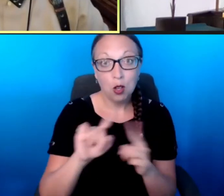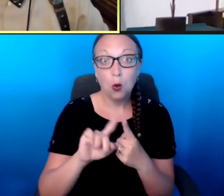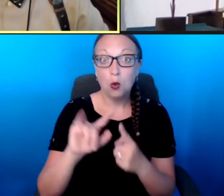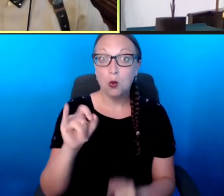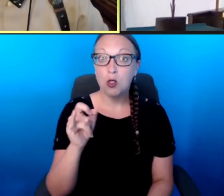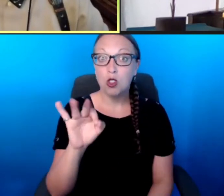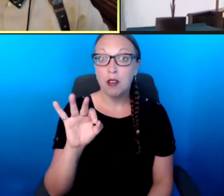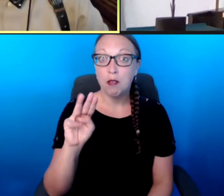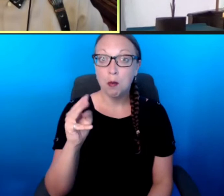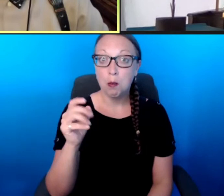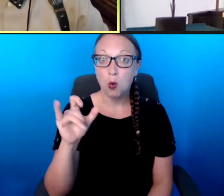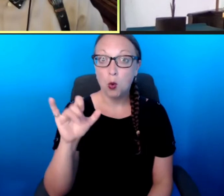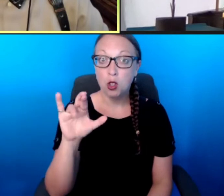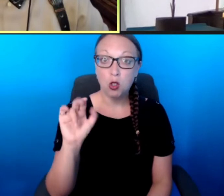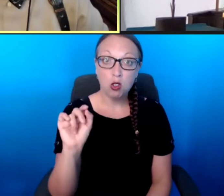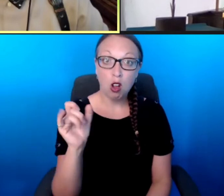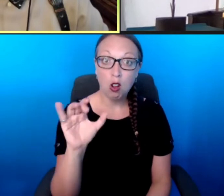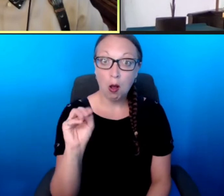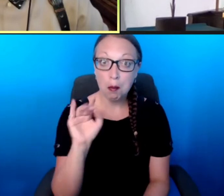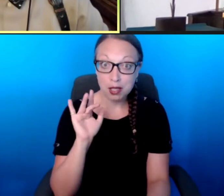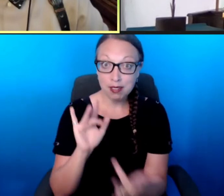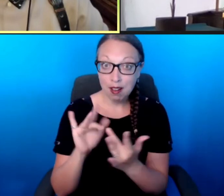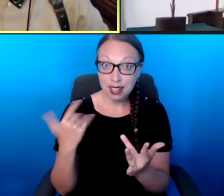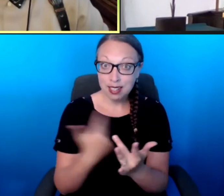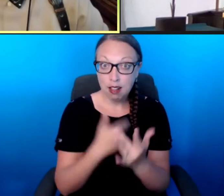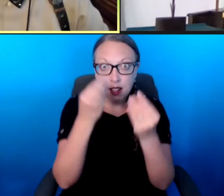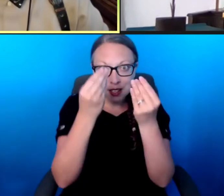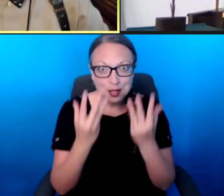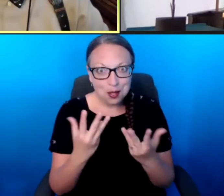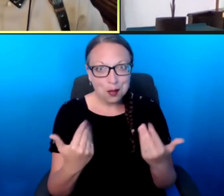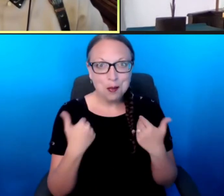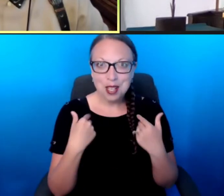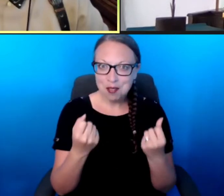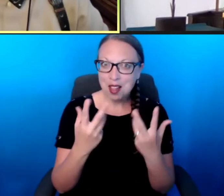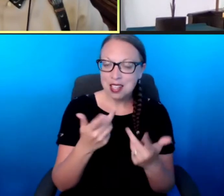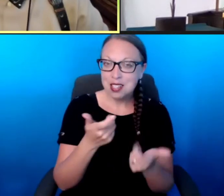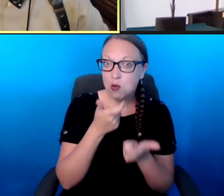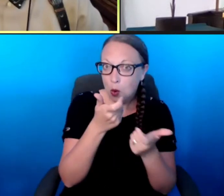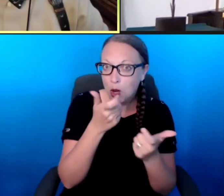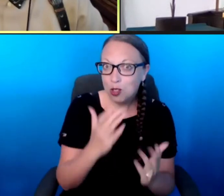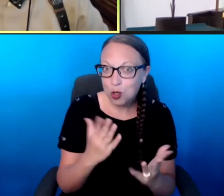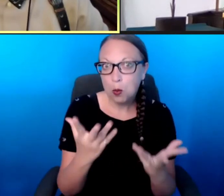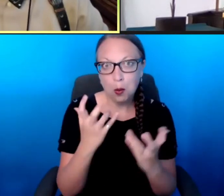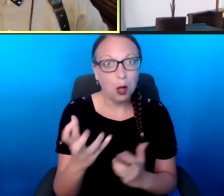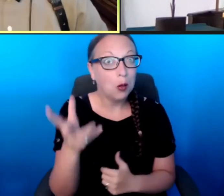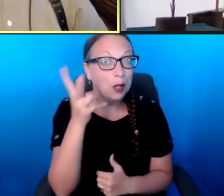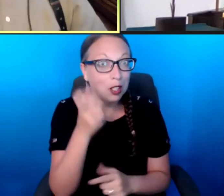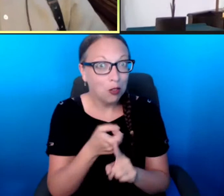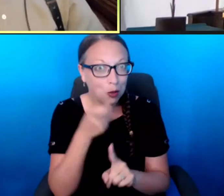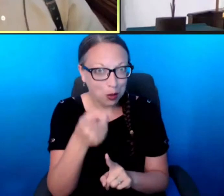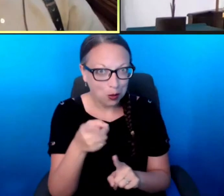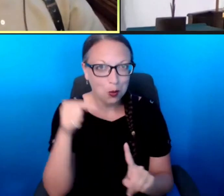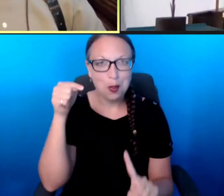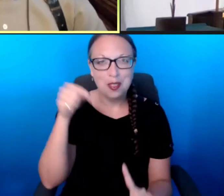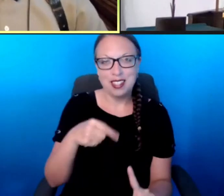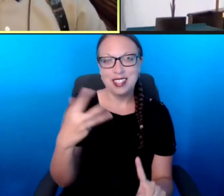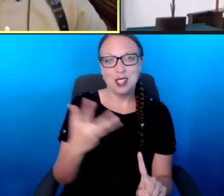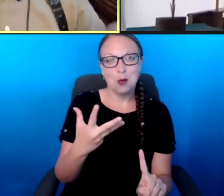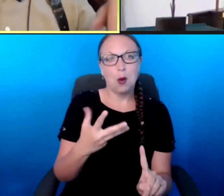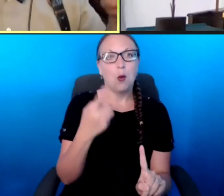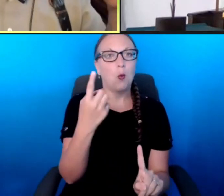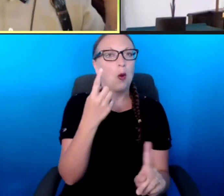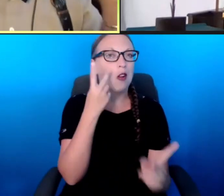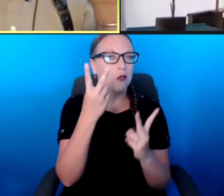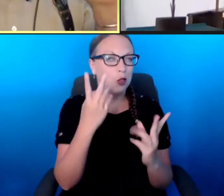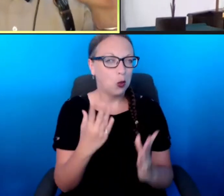let us know. We have lots of viewers. We'd like to hear from you. So this is what one viewer said. And we've